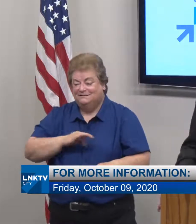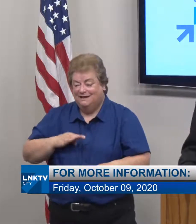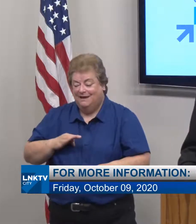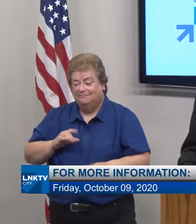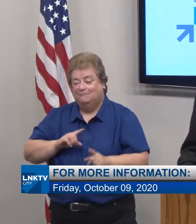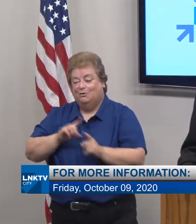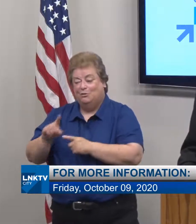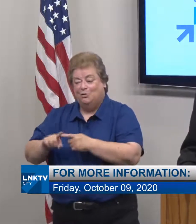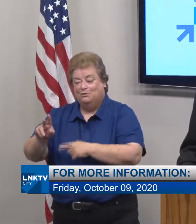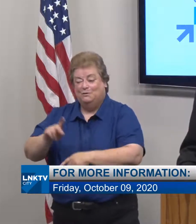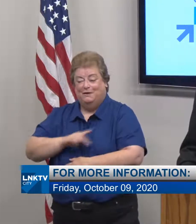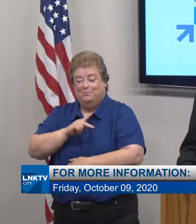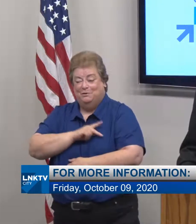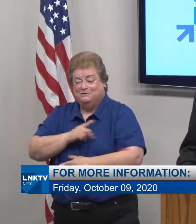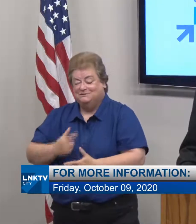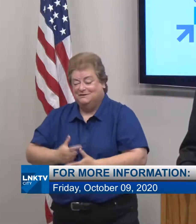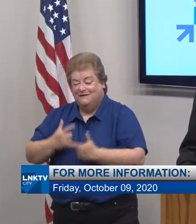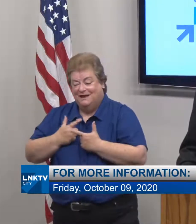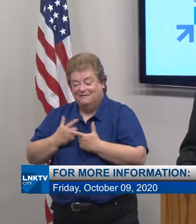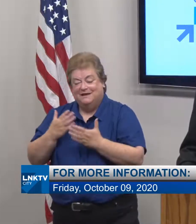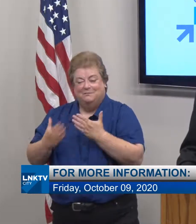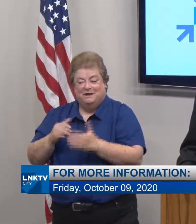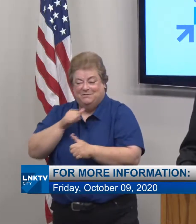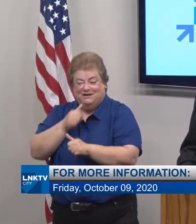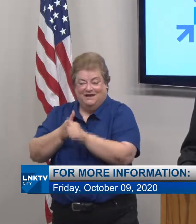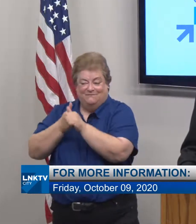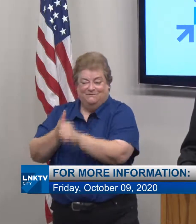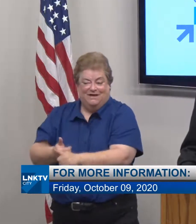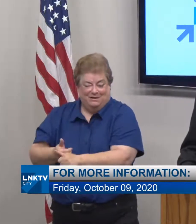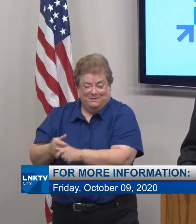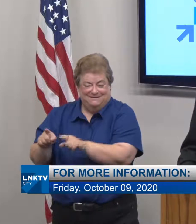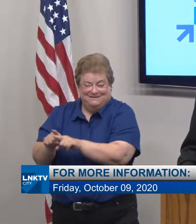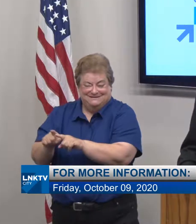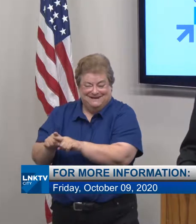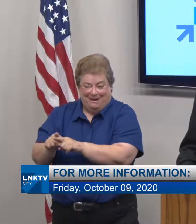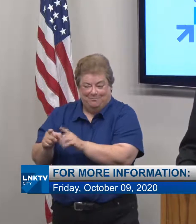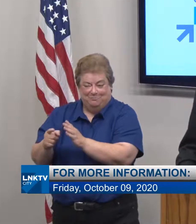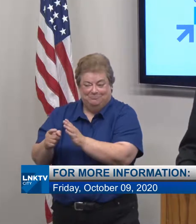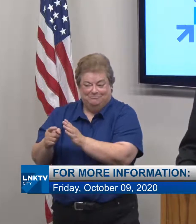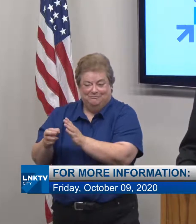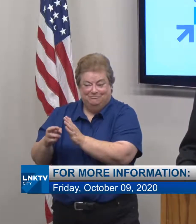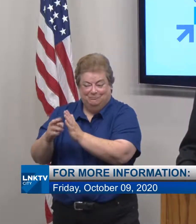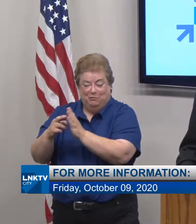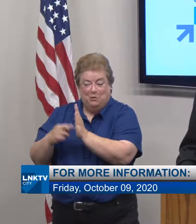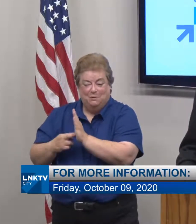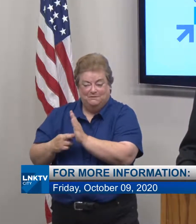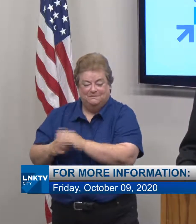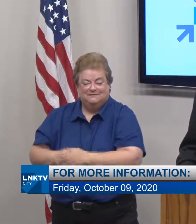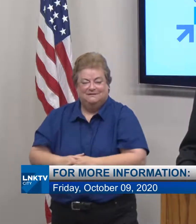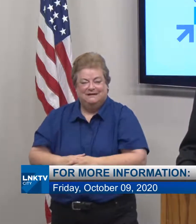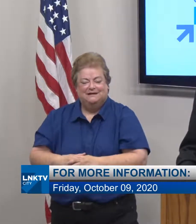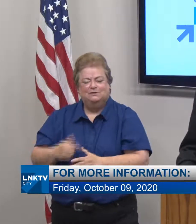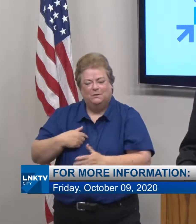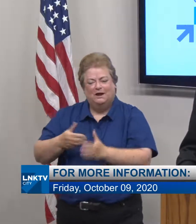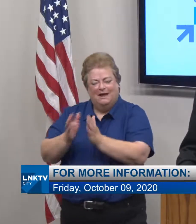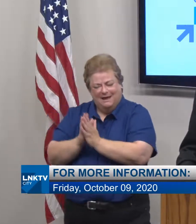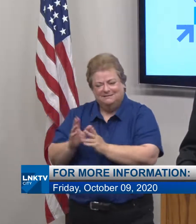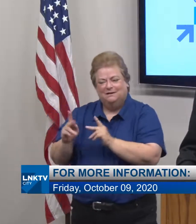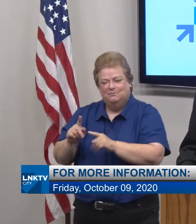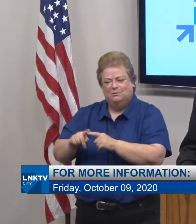lives, and they may not necessarily be following good protocols. So we're asking people to do a better job with